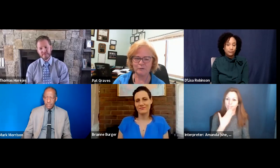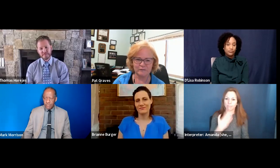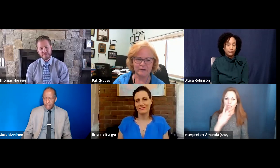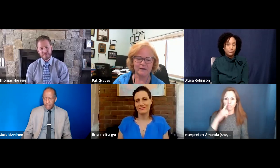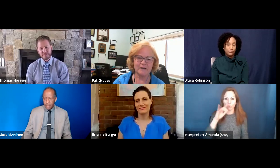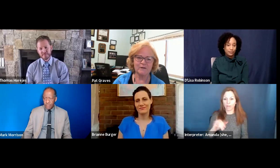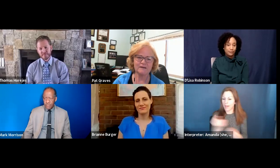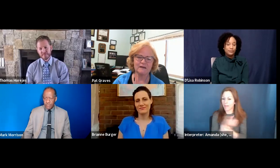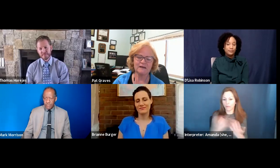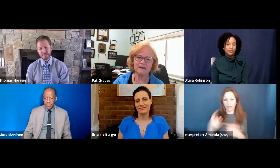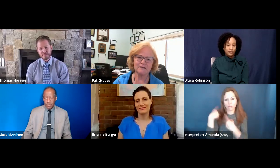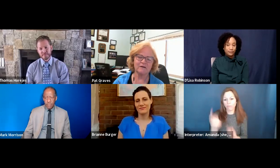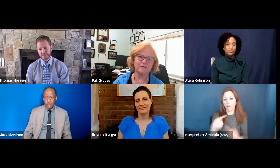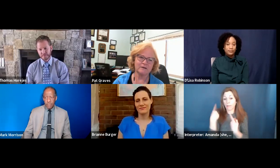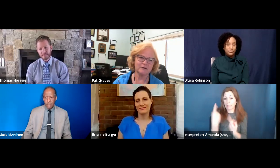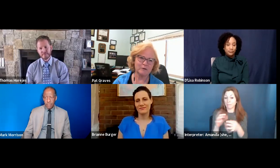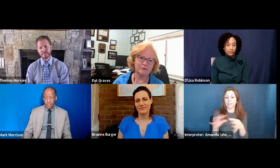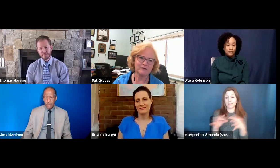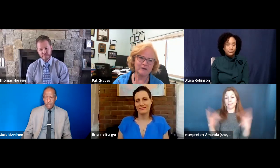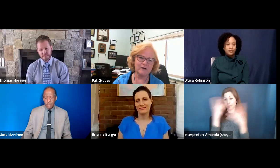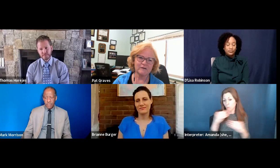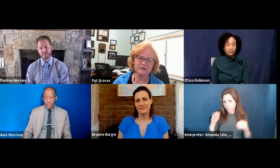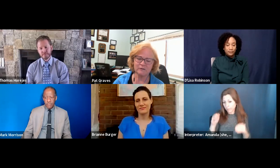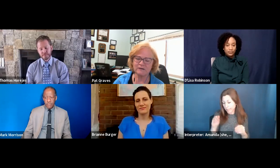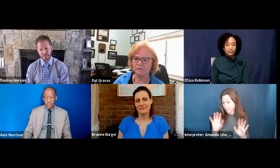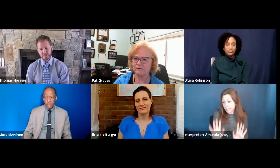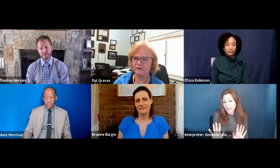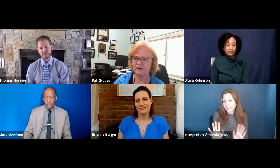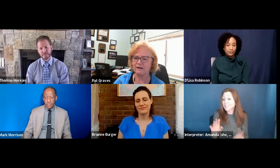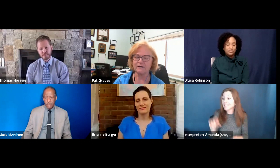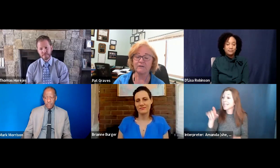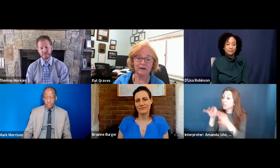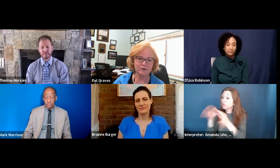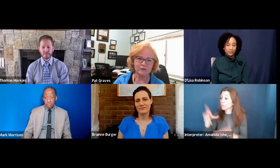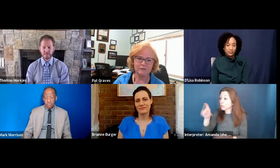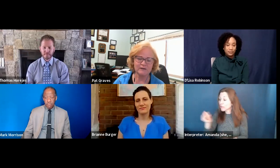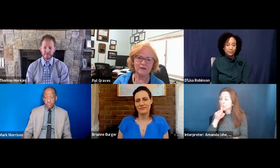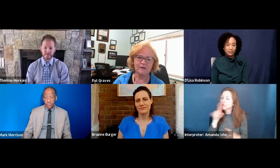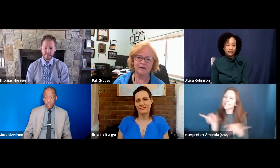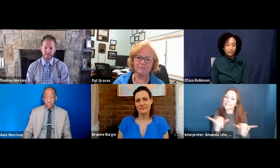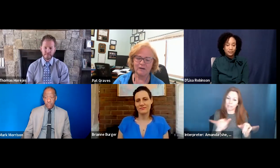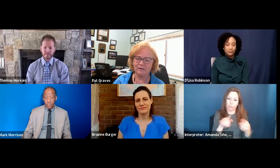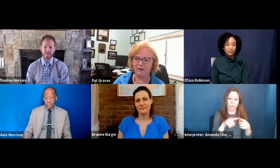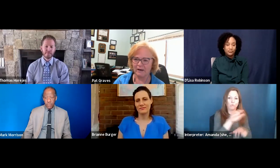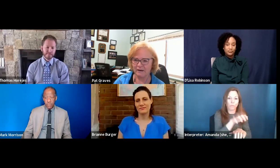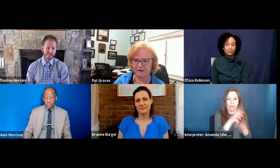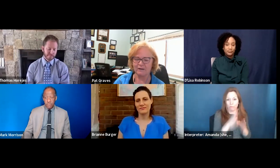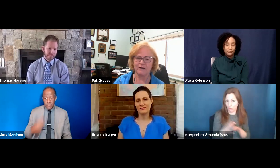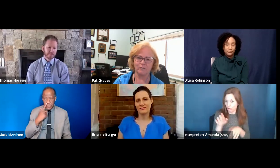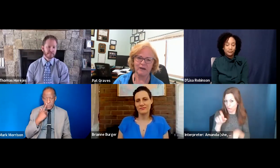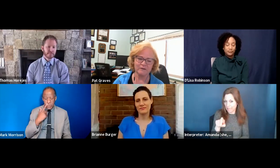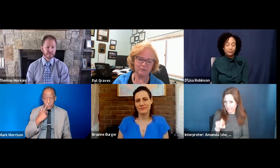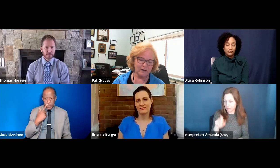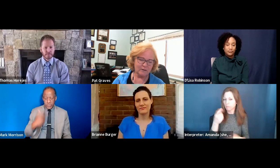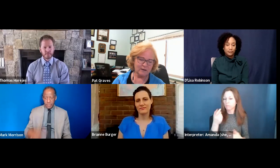said beautifully because the needs of the interpreters are so similar to the needs of the captioners ahead of time.